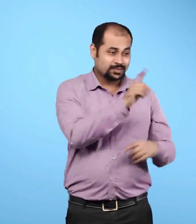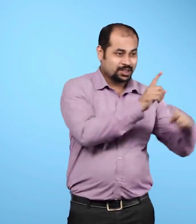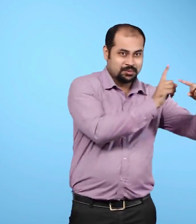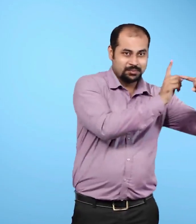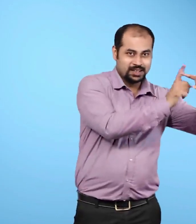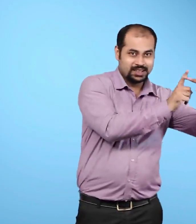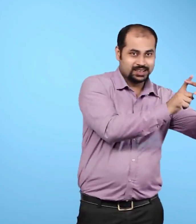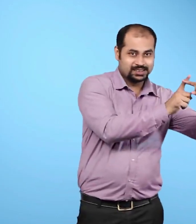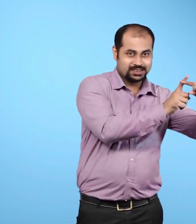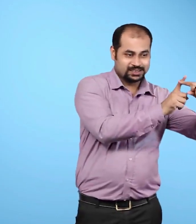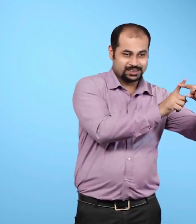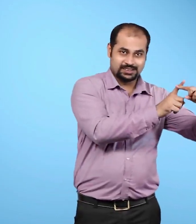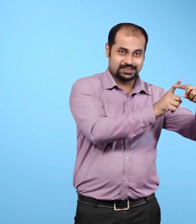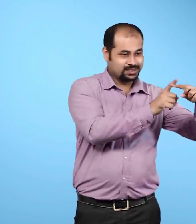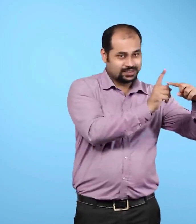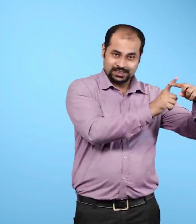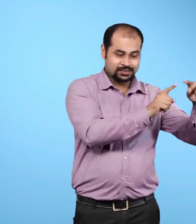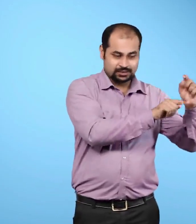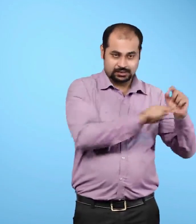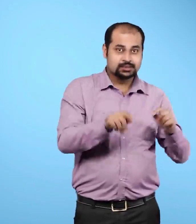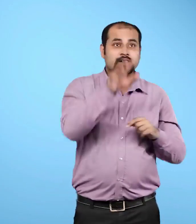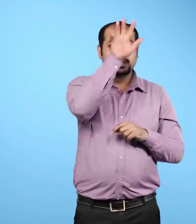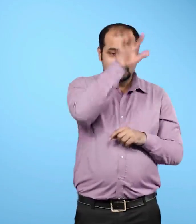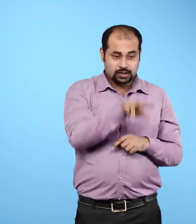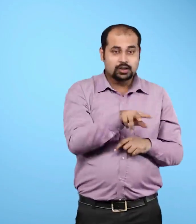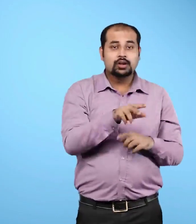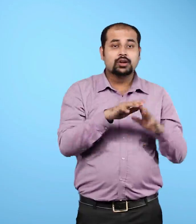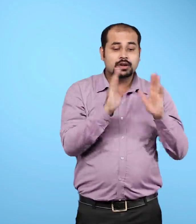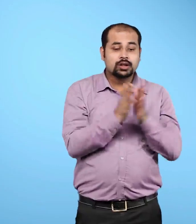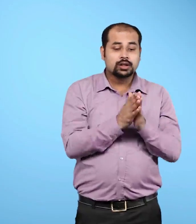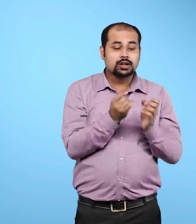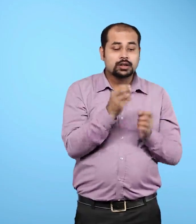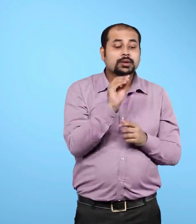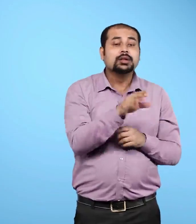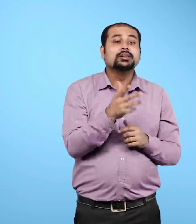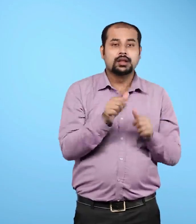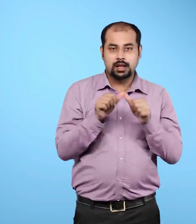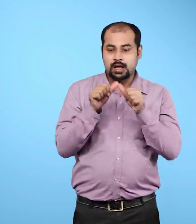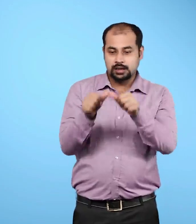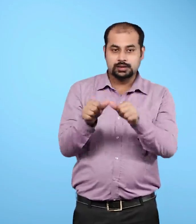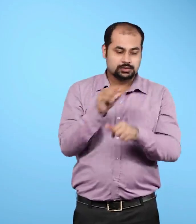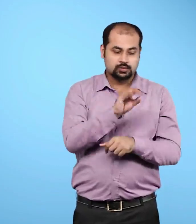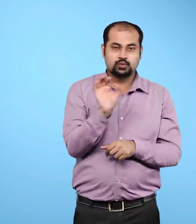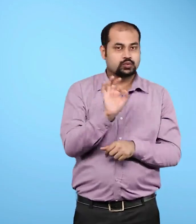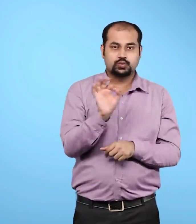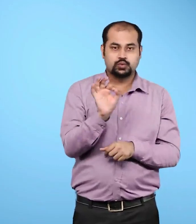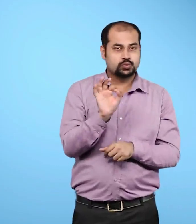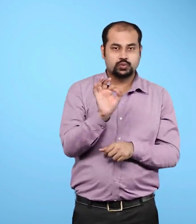Row 3. Number 1 is written in column 1, number 7 is written in column